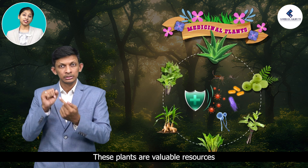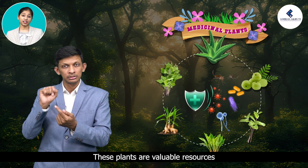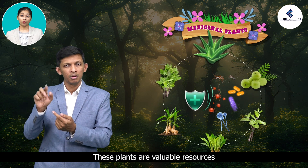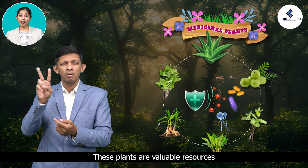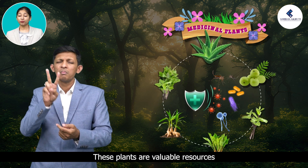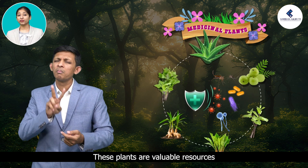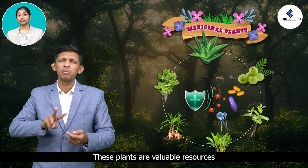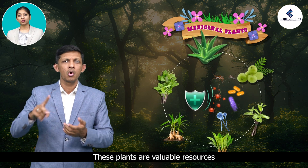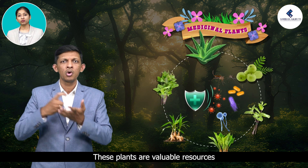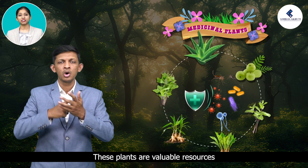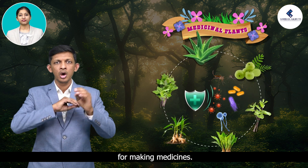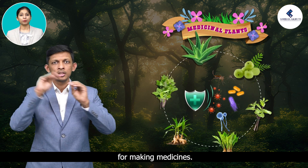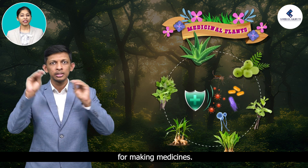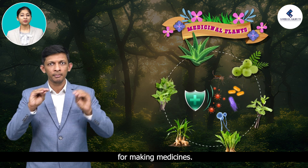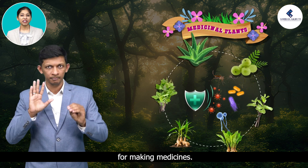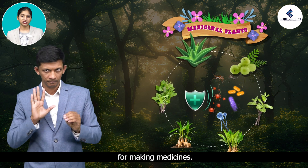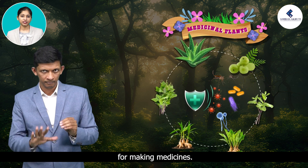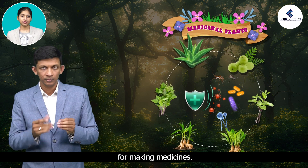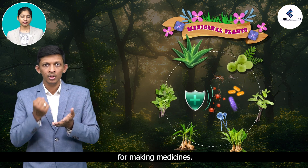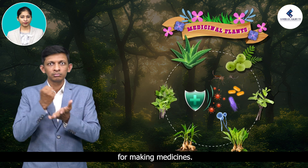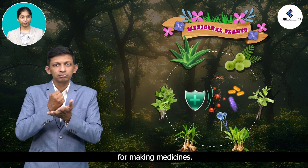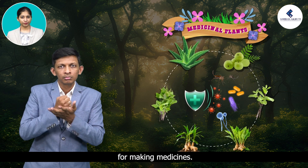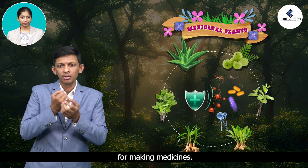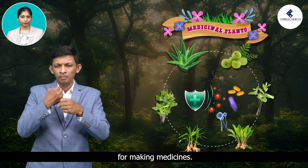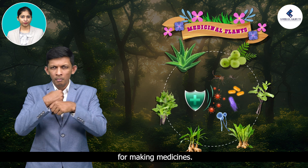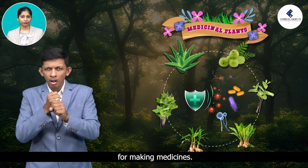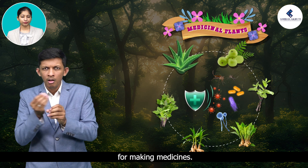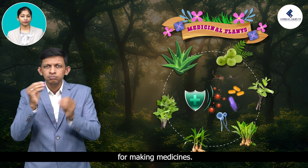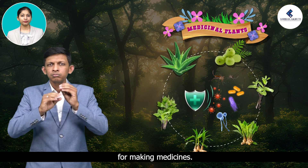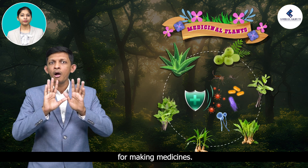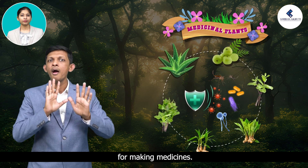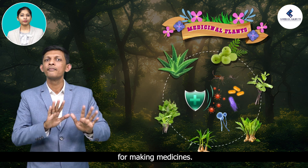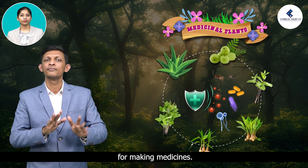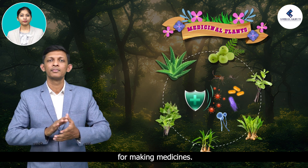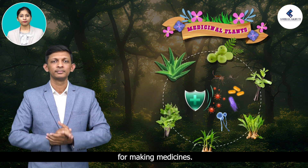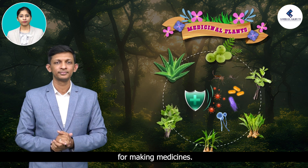These plants are valuable resources for making medicines.